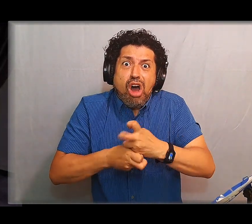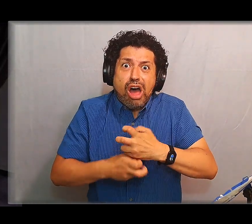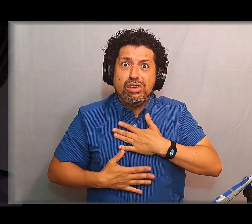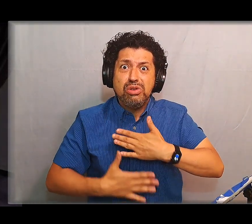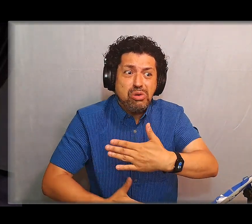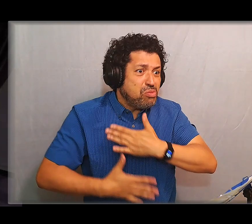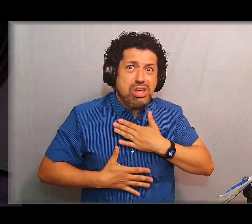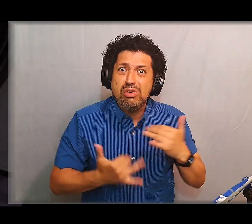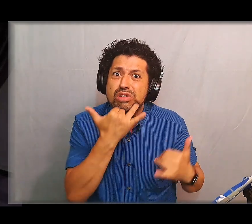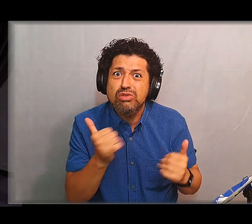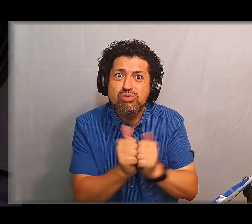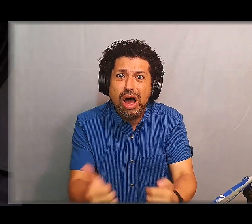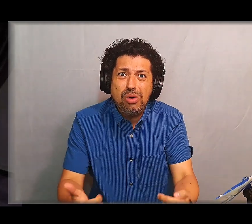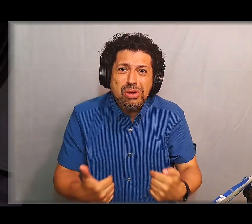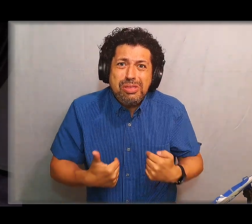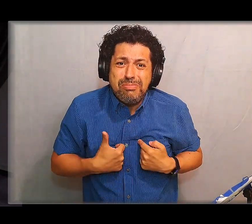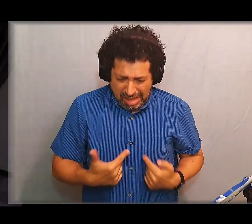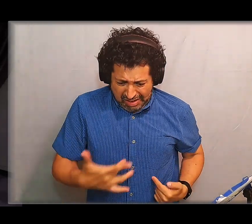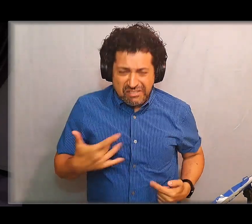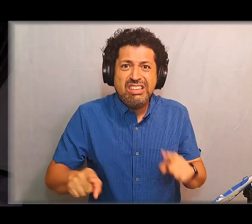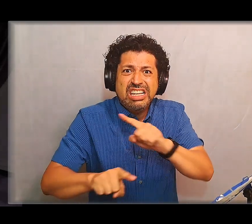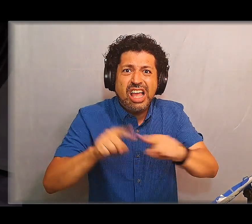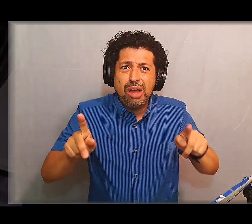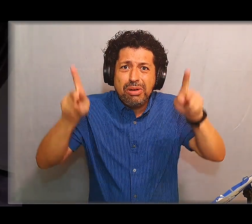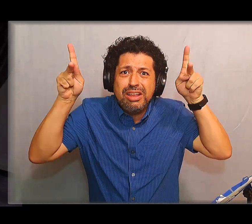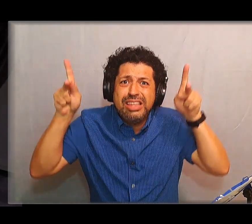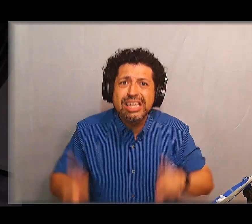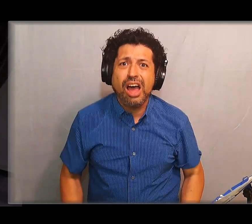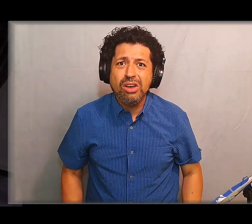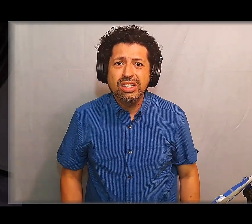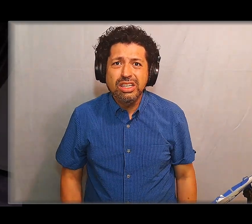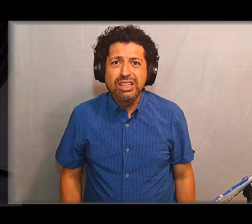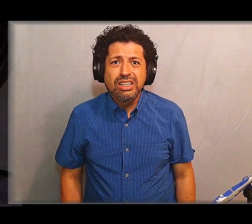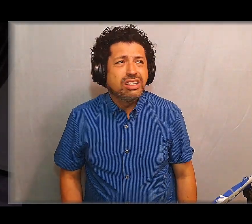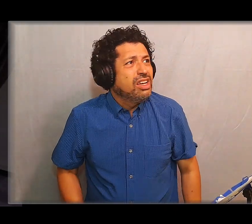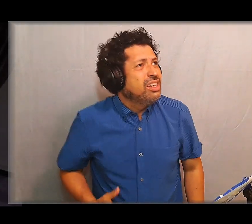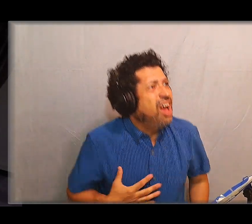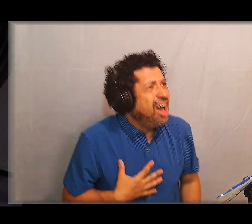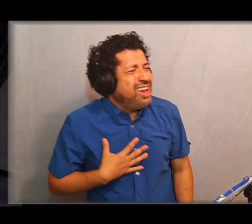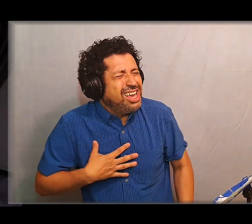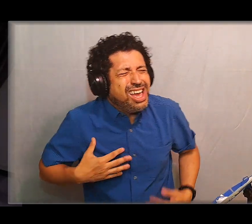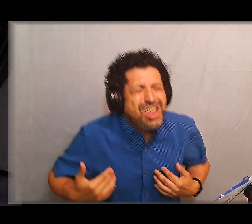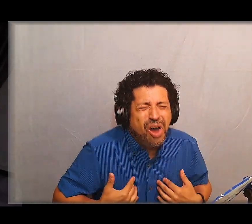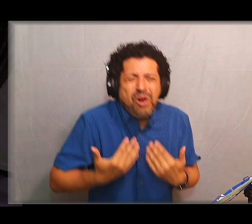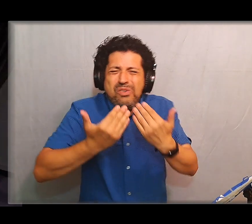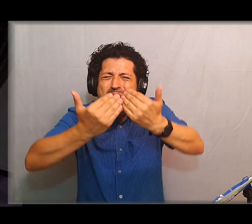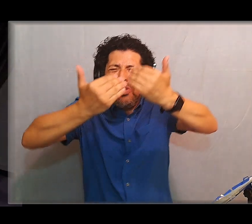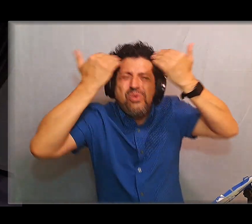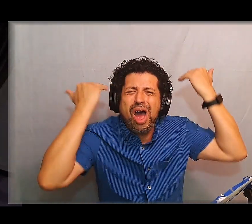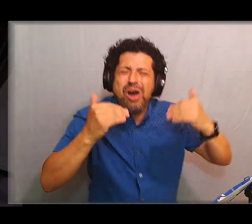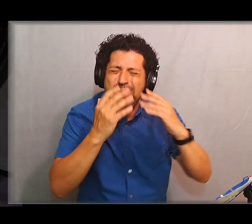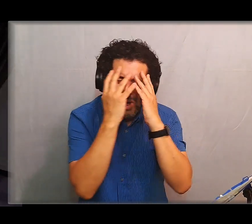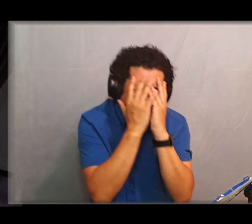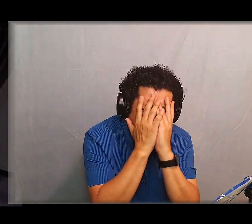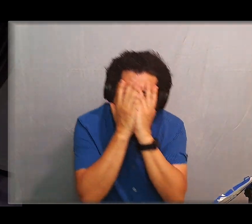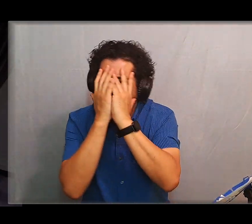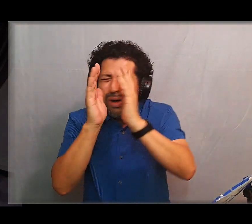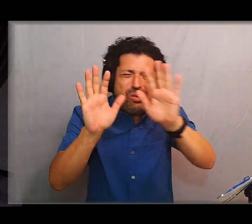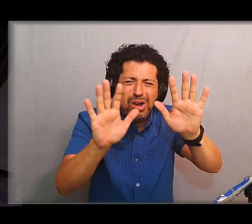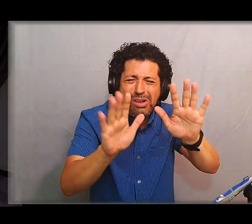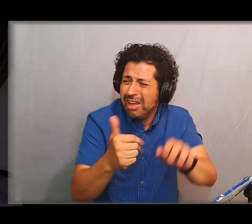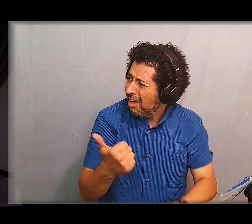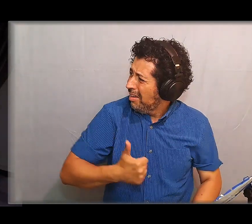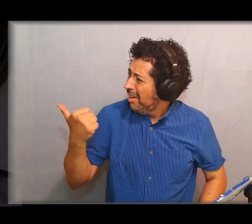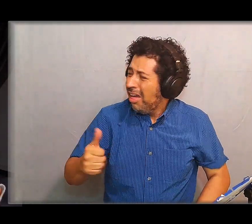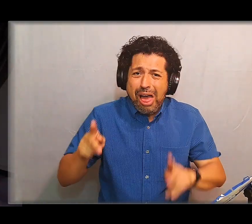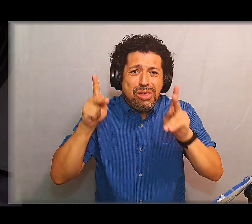it hard to breathe. What's come over me? Feels like I'm somebody else. I get over, would you